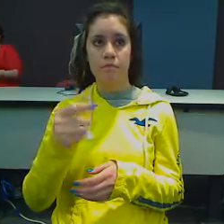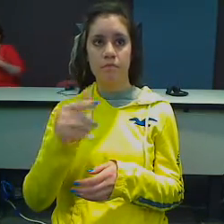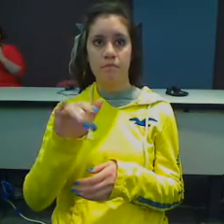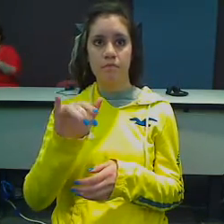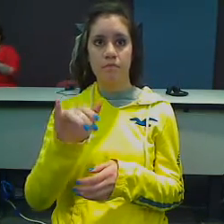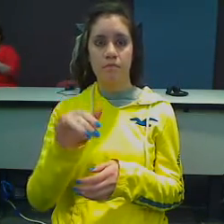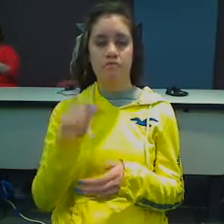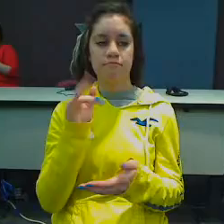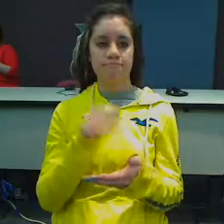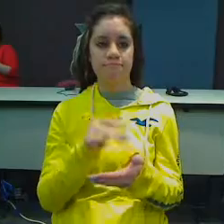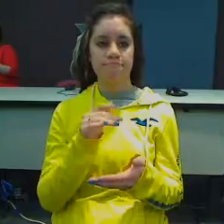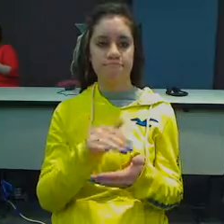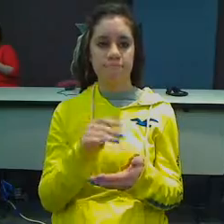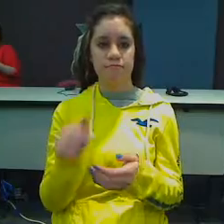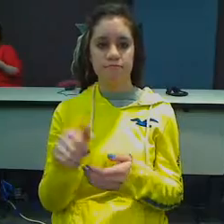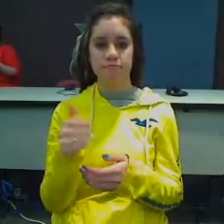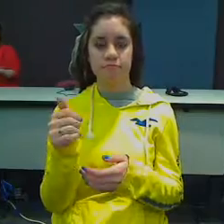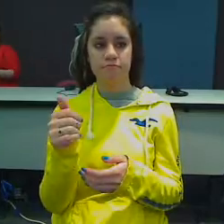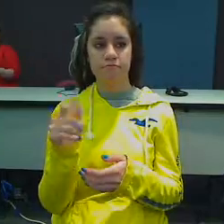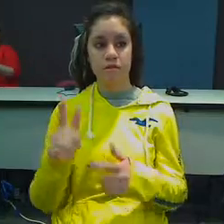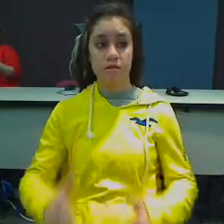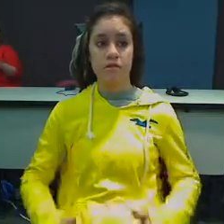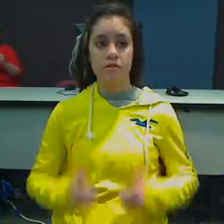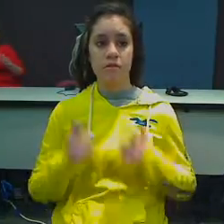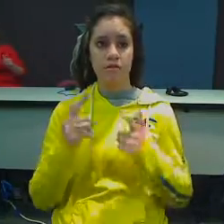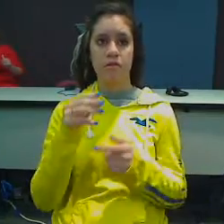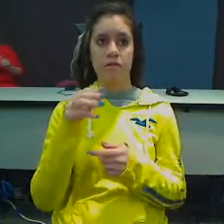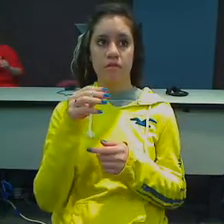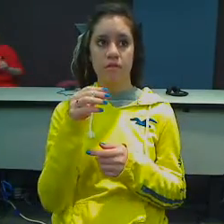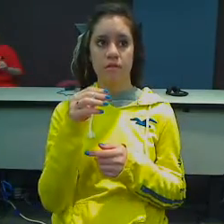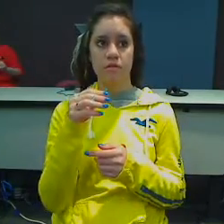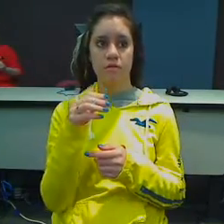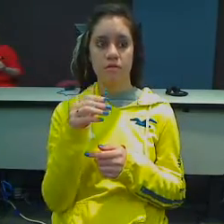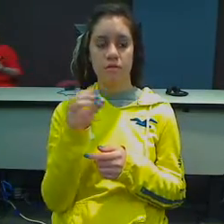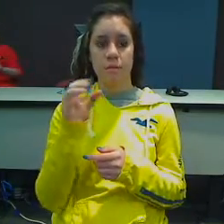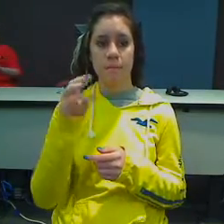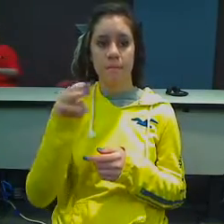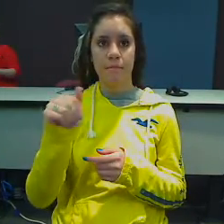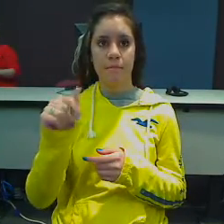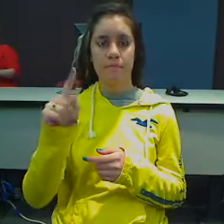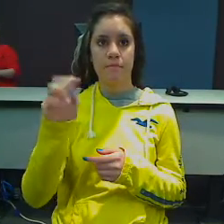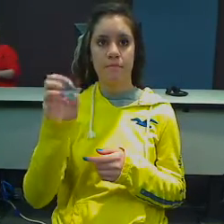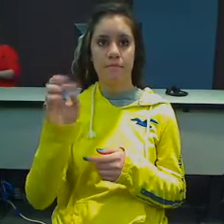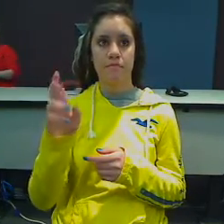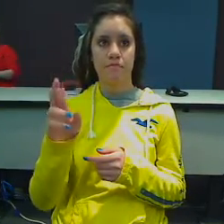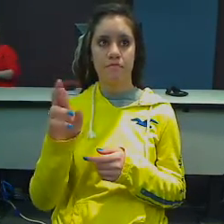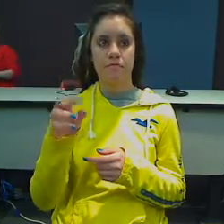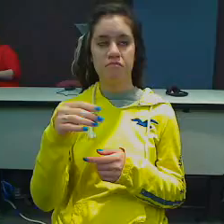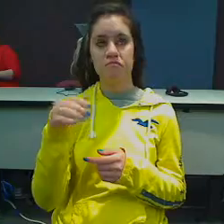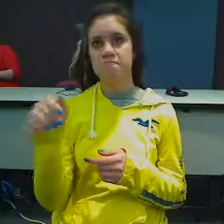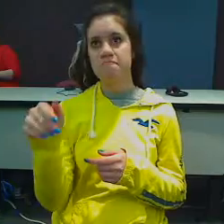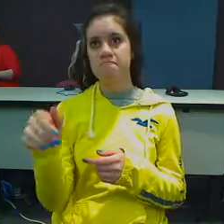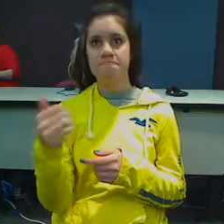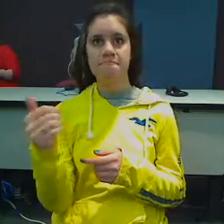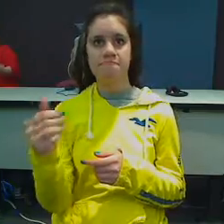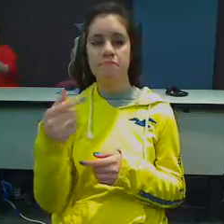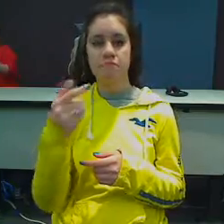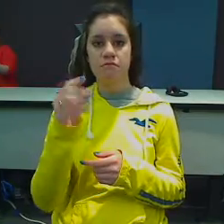studies living matter, geologists study rocks, but two fields take a somewhat